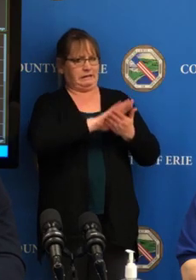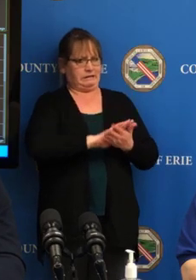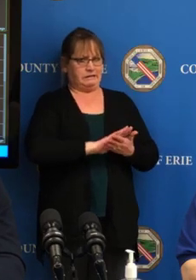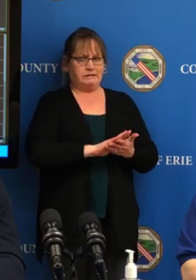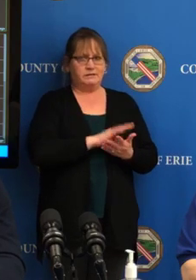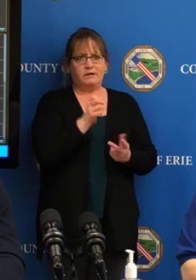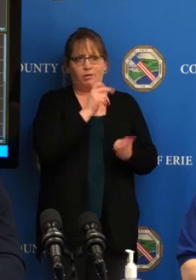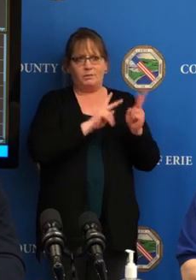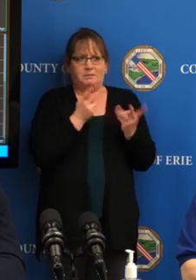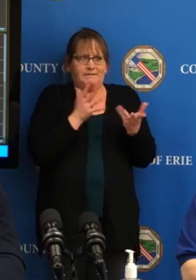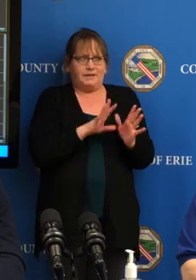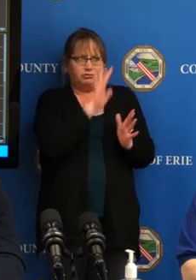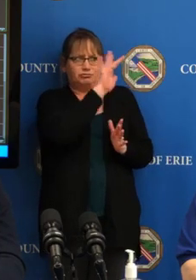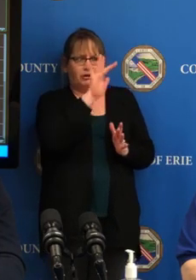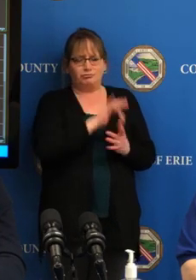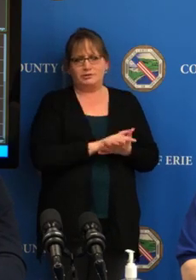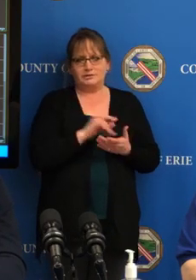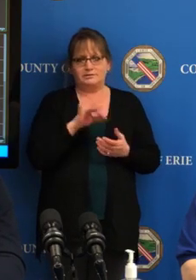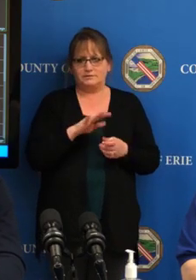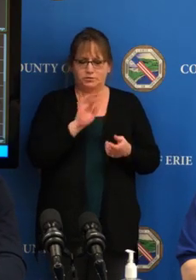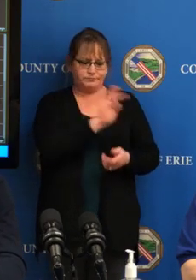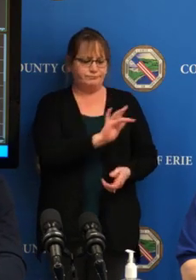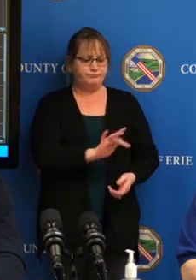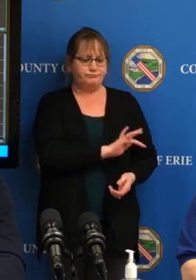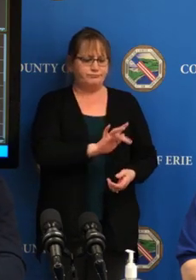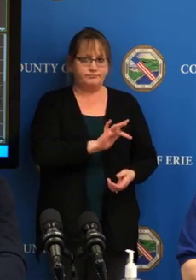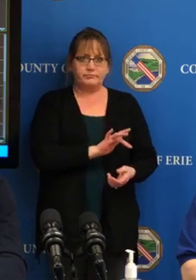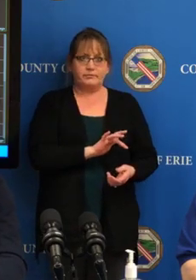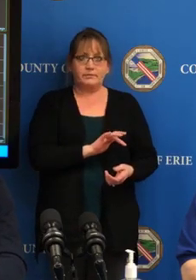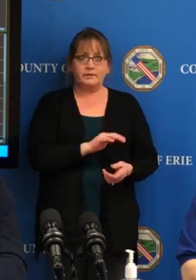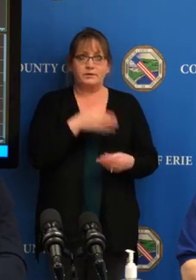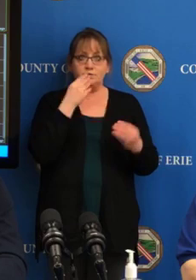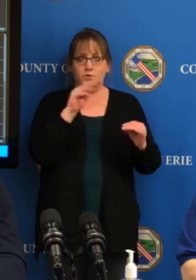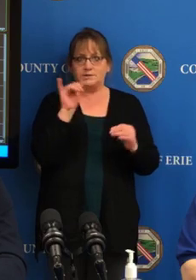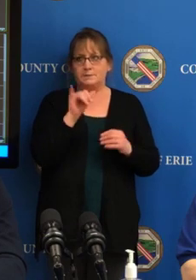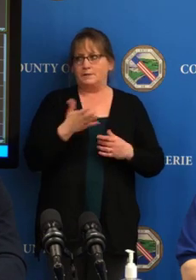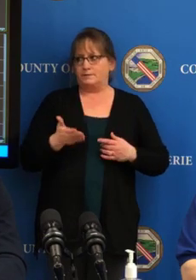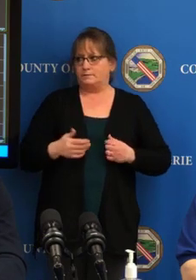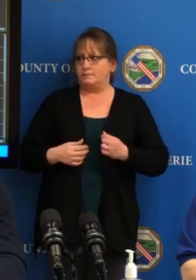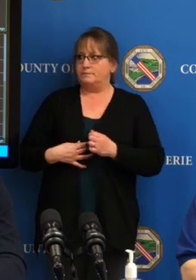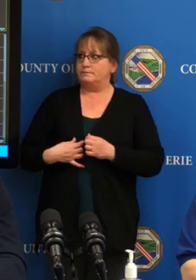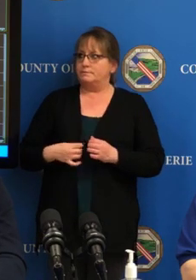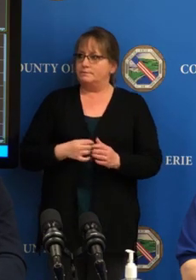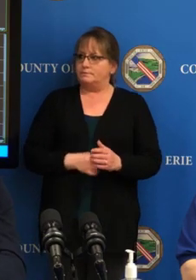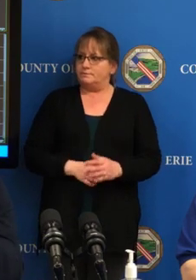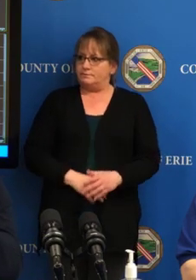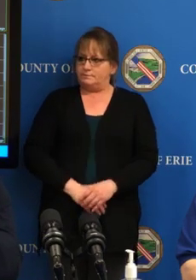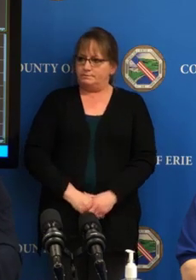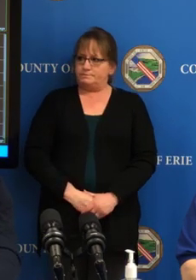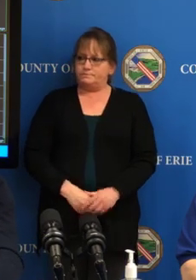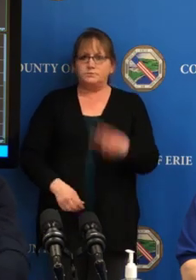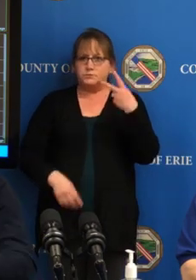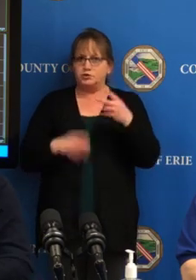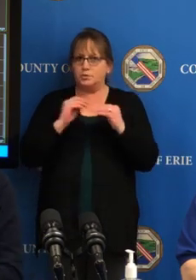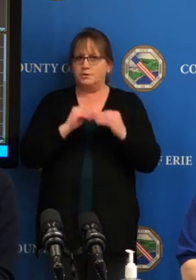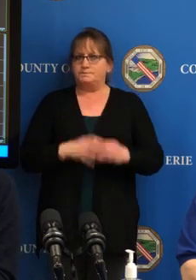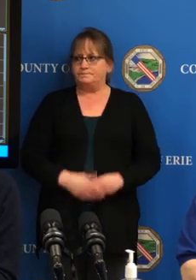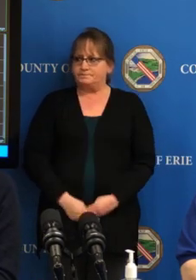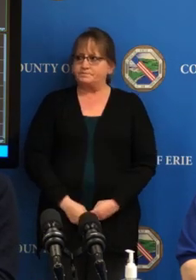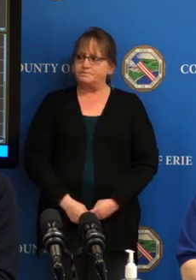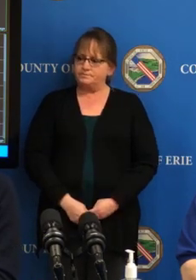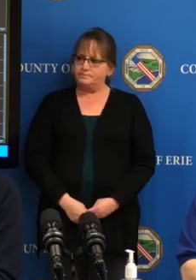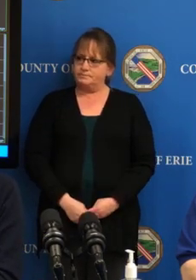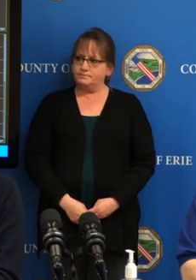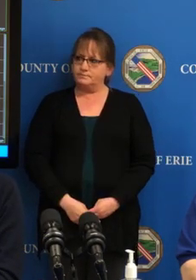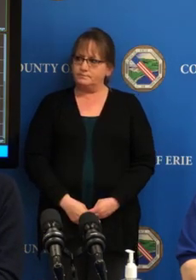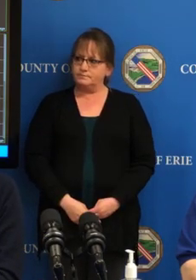have actually touched. Or if you're using the keypads in a store, the same thing. Next question. Two more questions. Yeah, I sure, think. sounds good. This